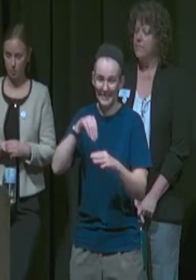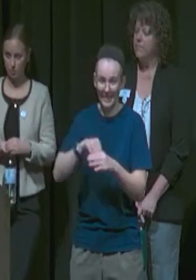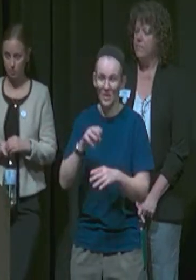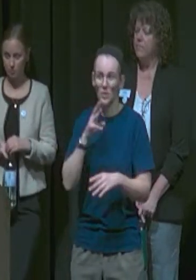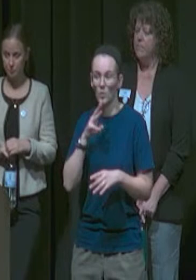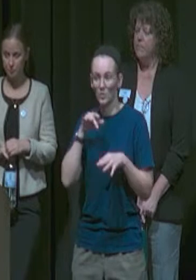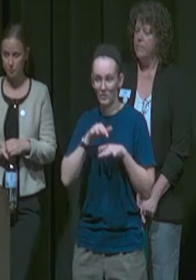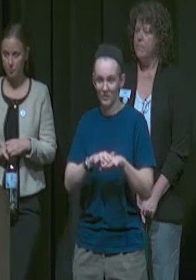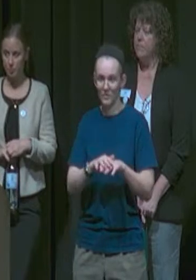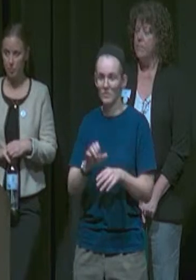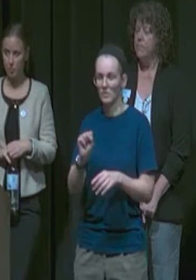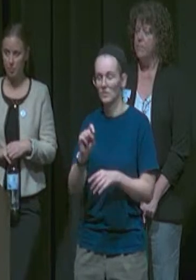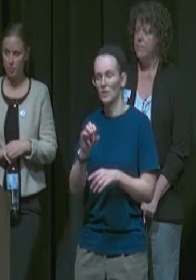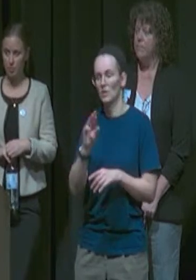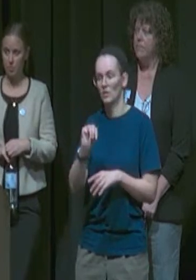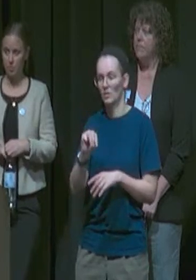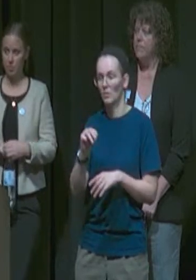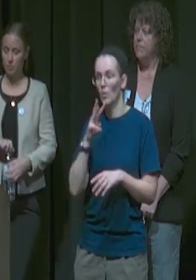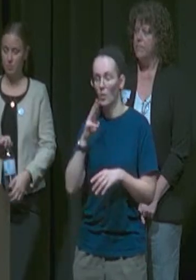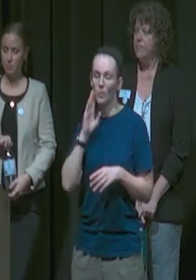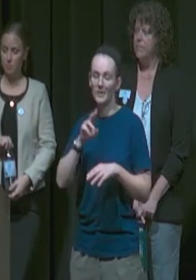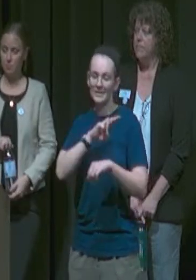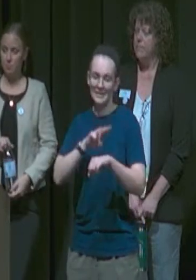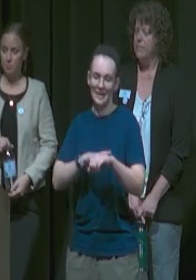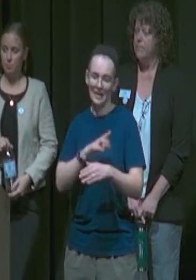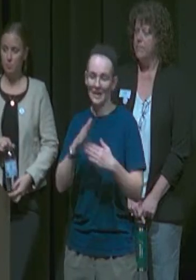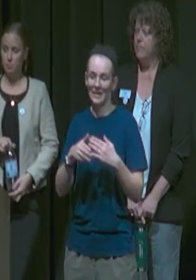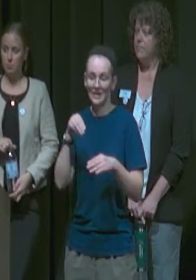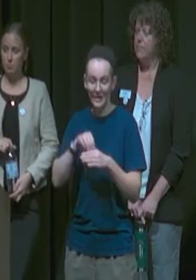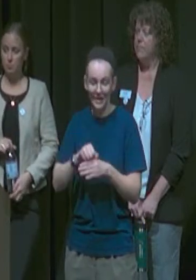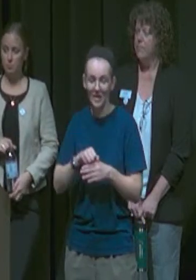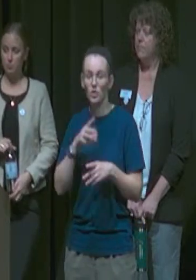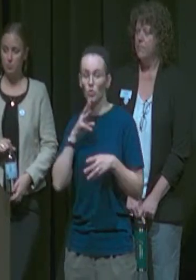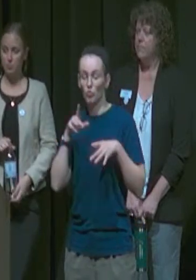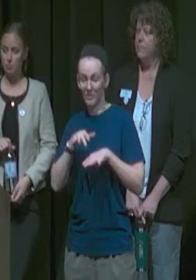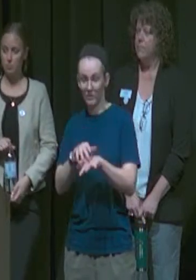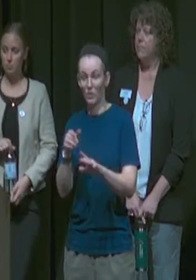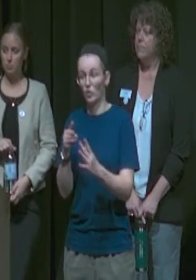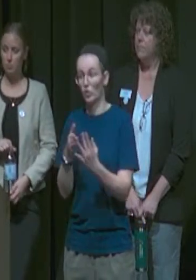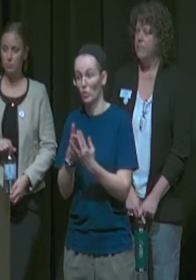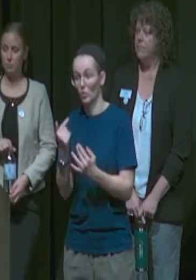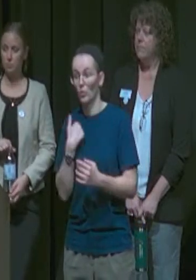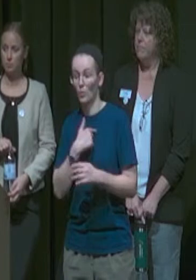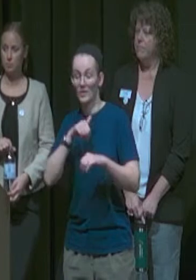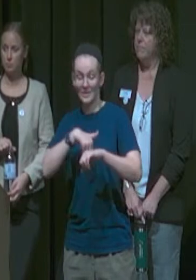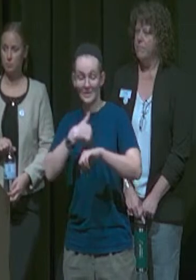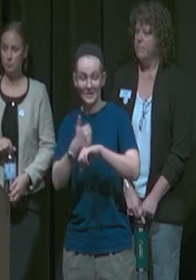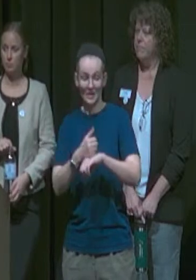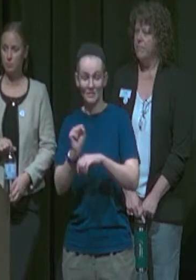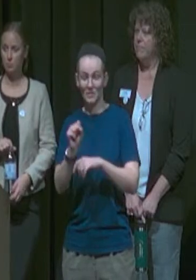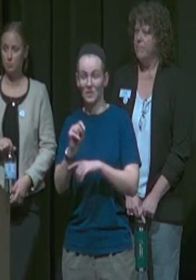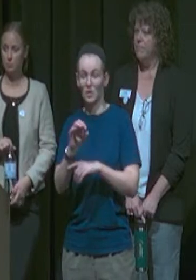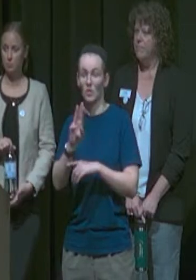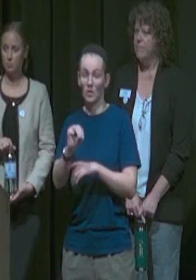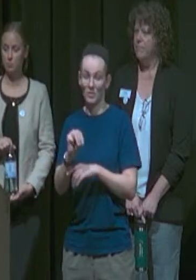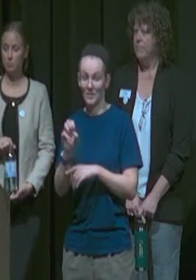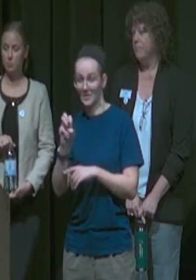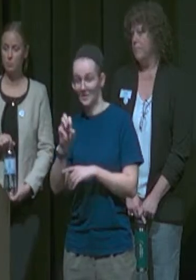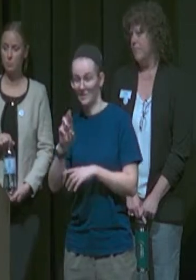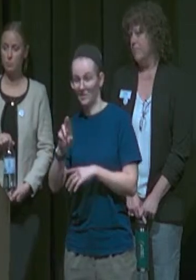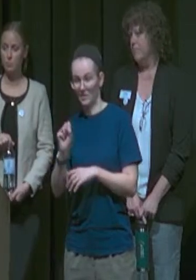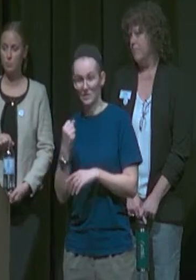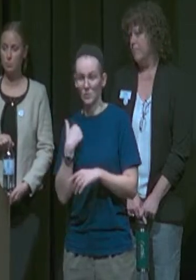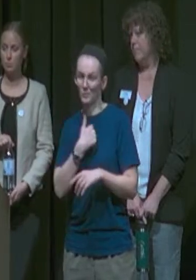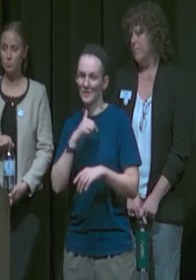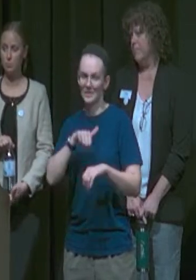stormwater would have naturally ended up in the river by us constructing storm sewers. We are just making a point. So storm